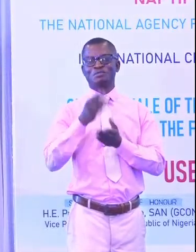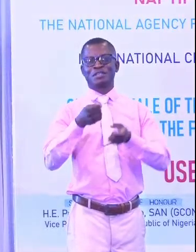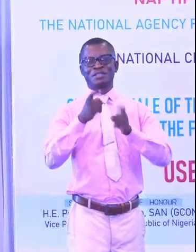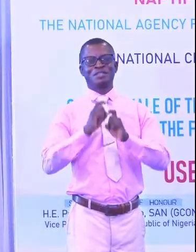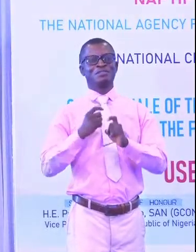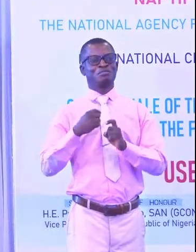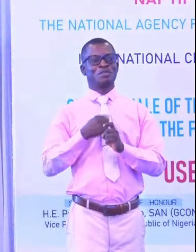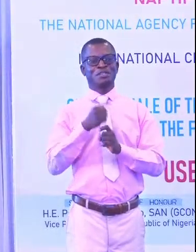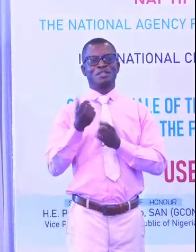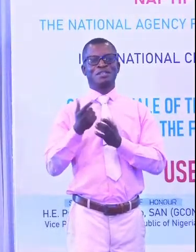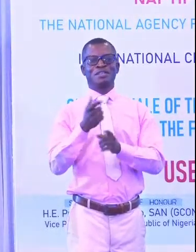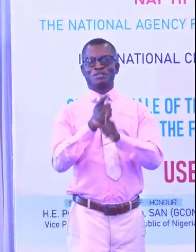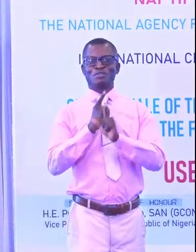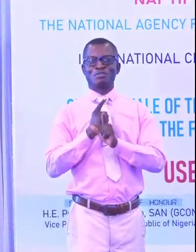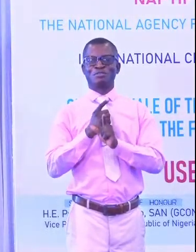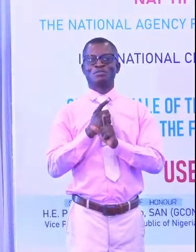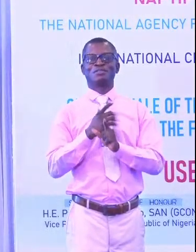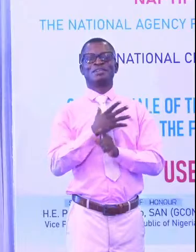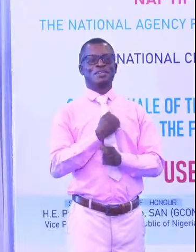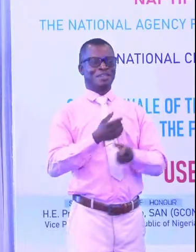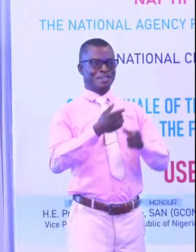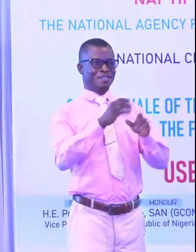loan and leave me alone.